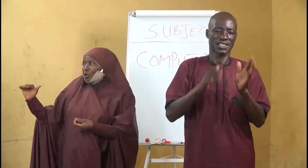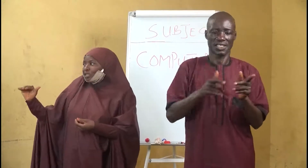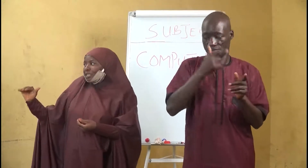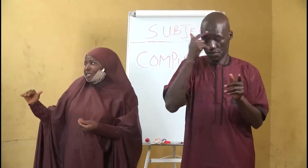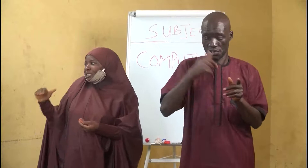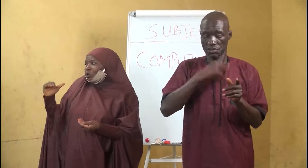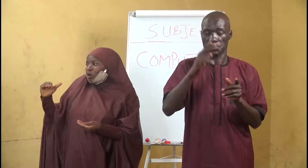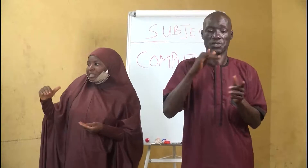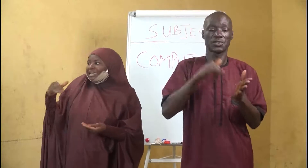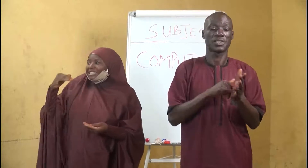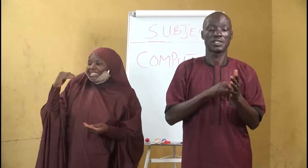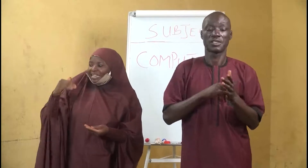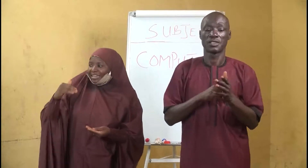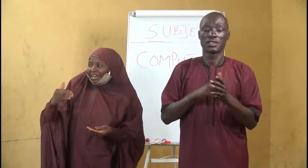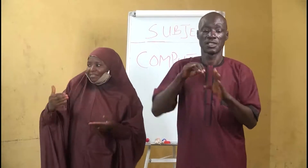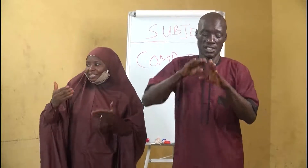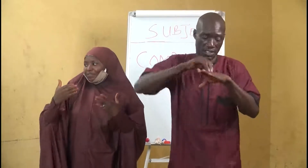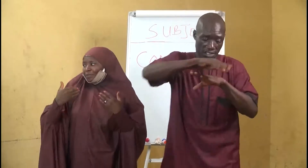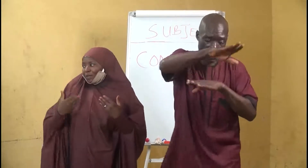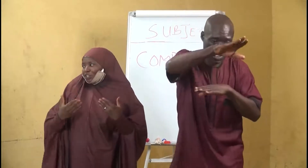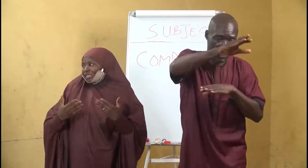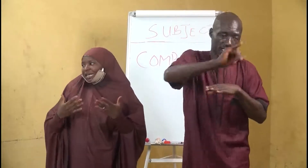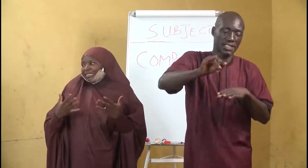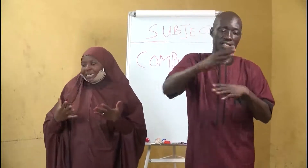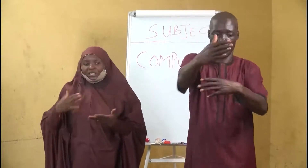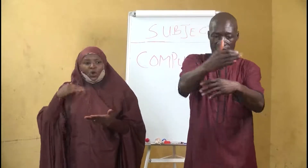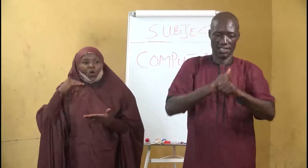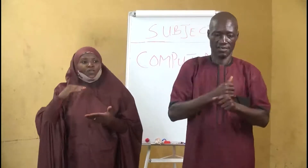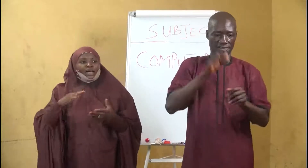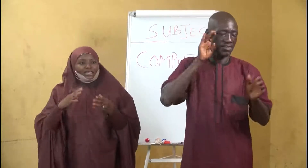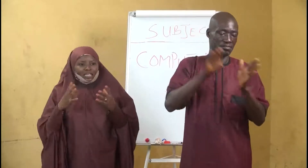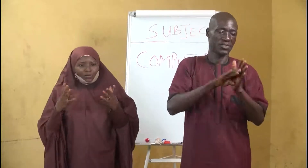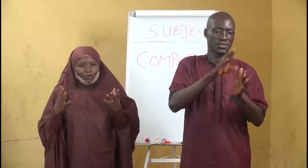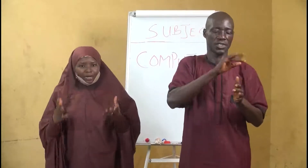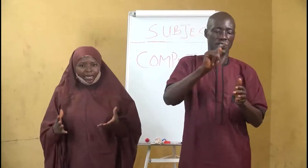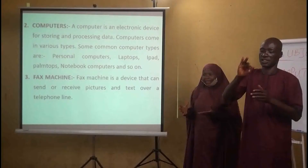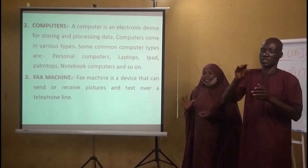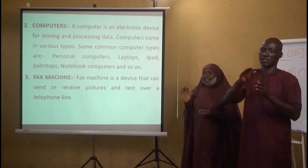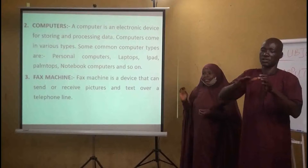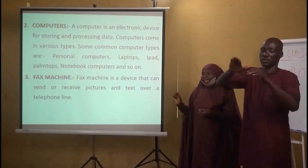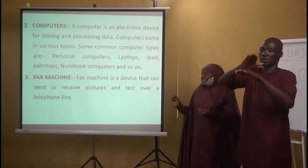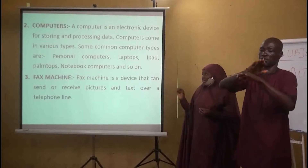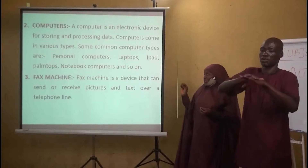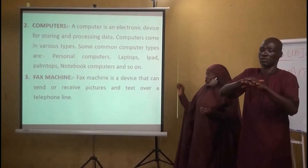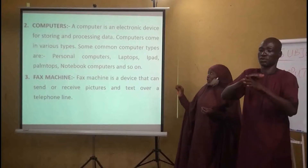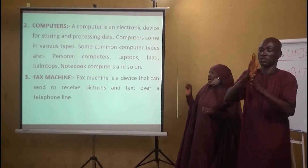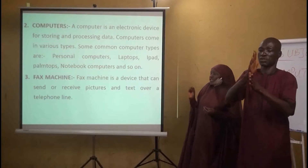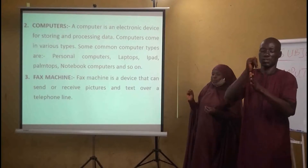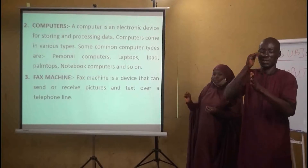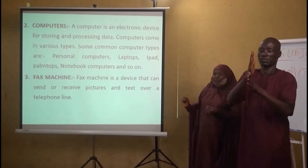it in sending and receiving pictures and text over a telephone line. That is the third aspect of